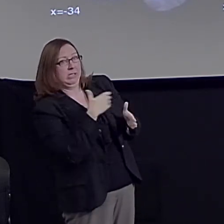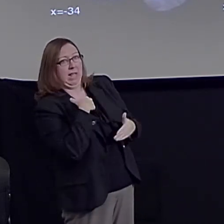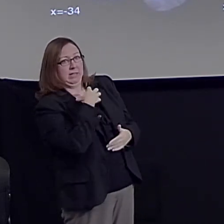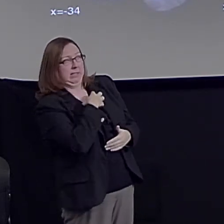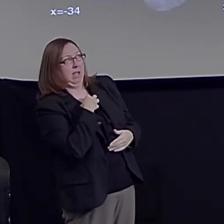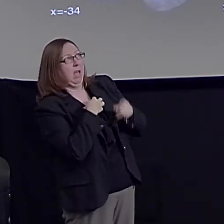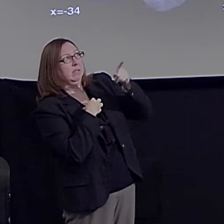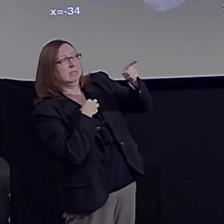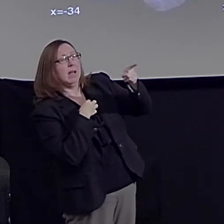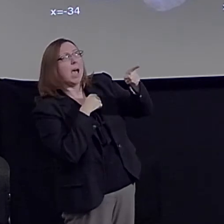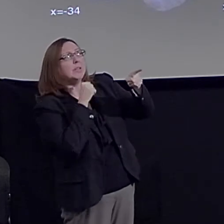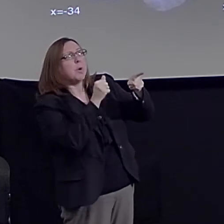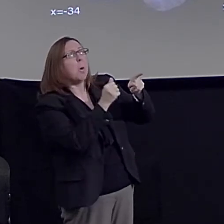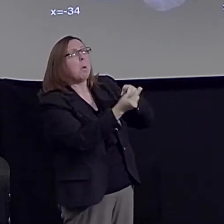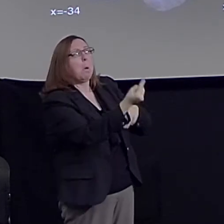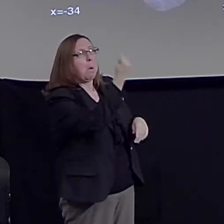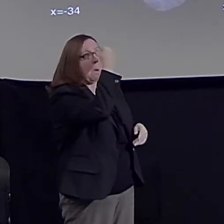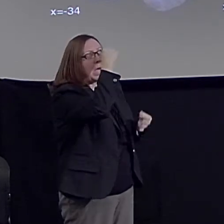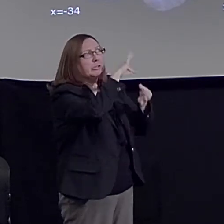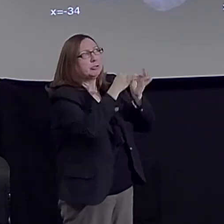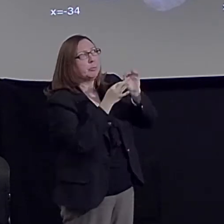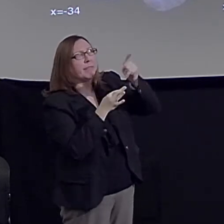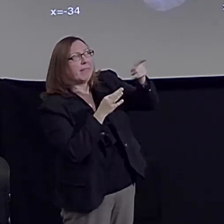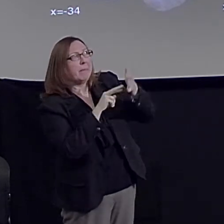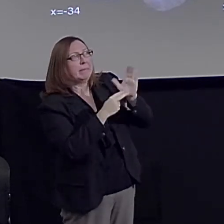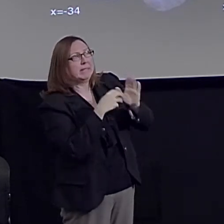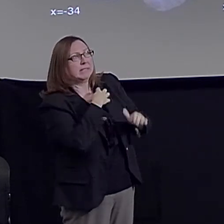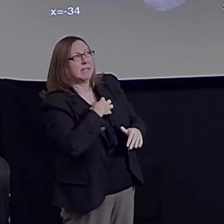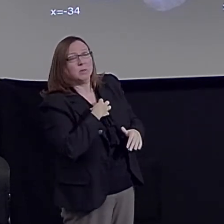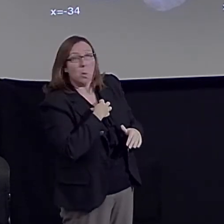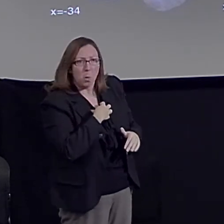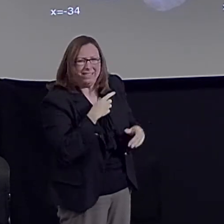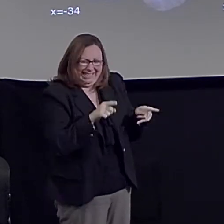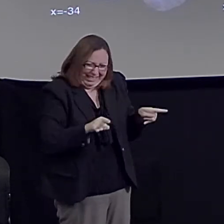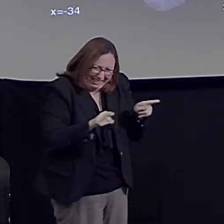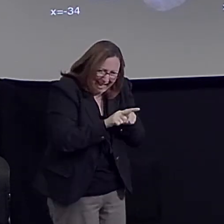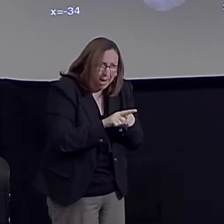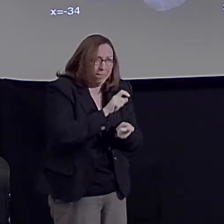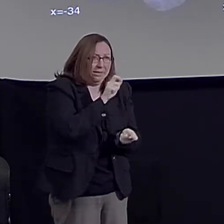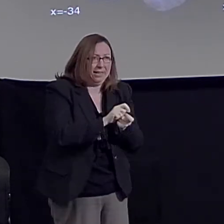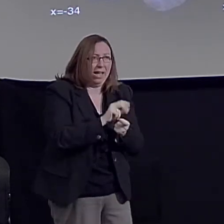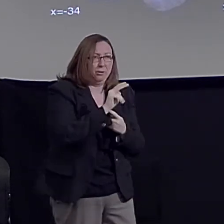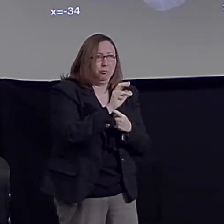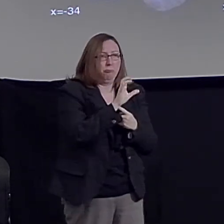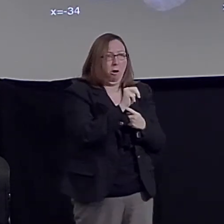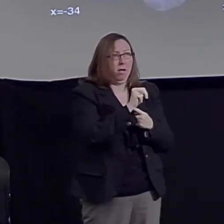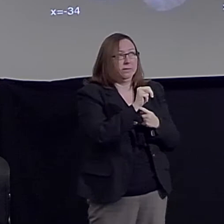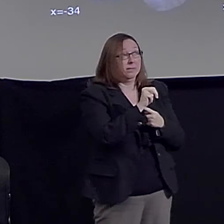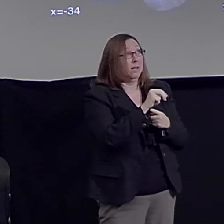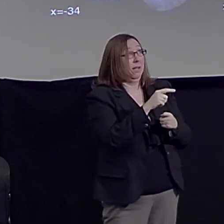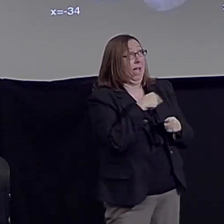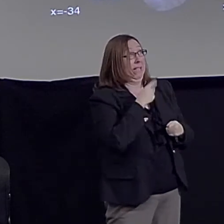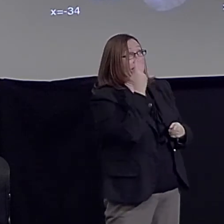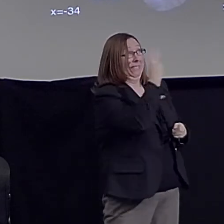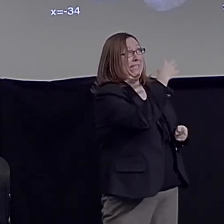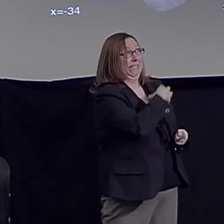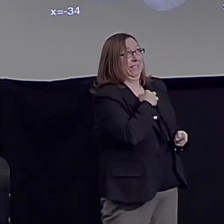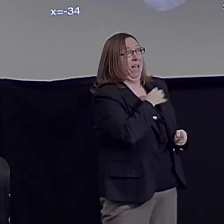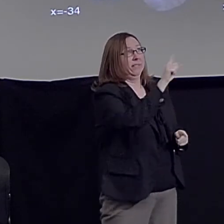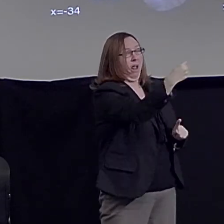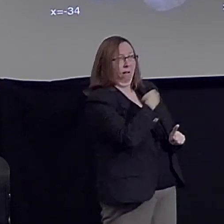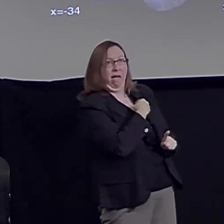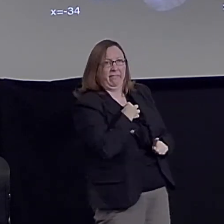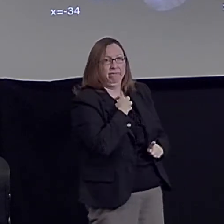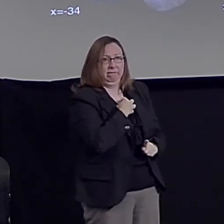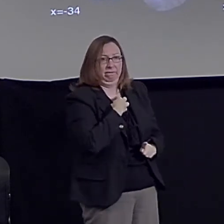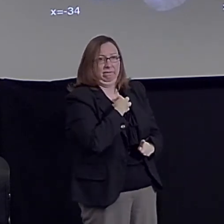fired the same neurons which fire when he is disgusted. So it's the same experience. We are in the same state.